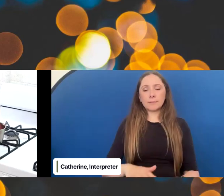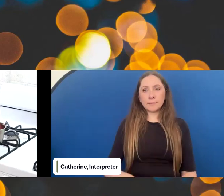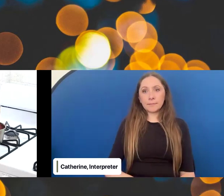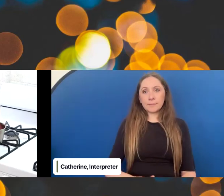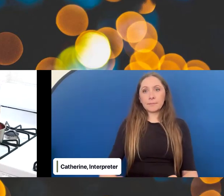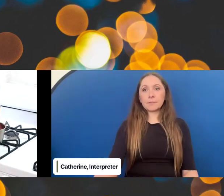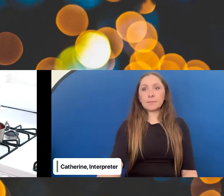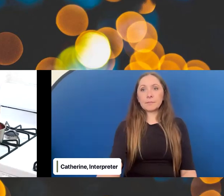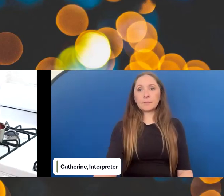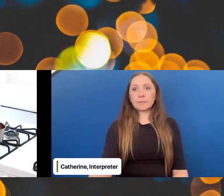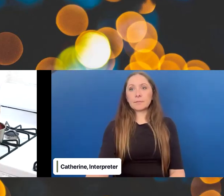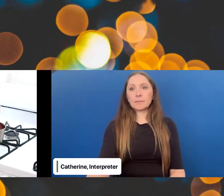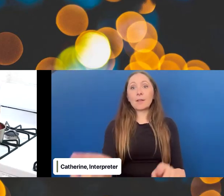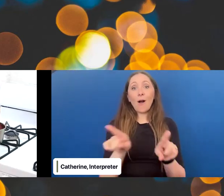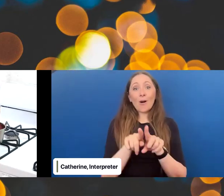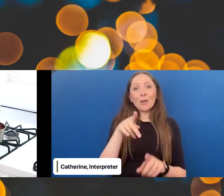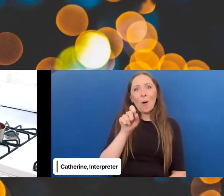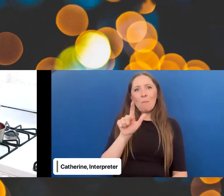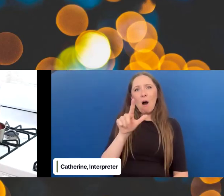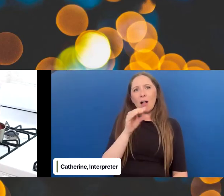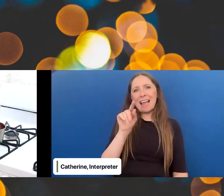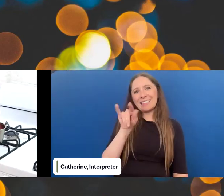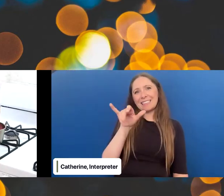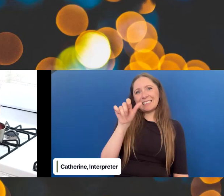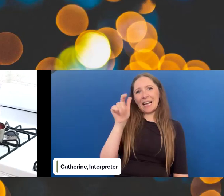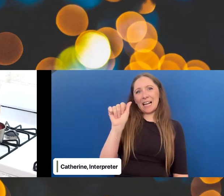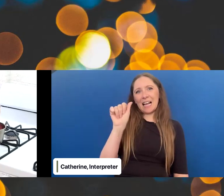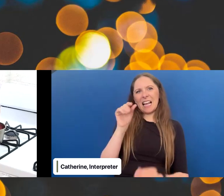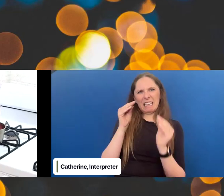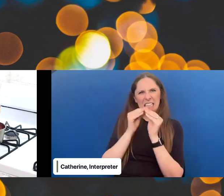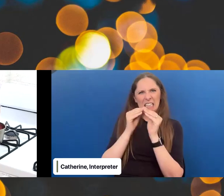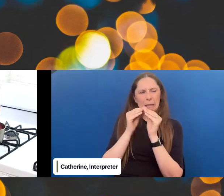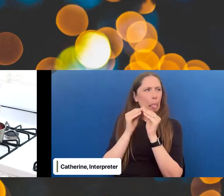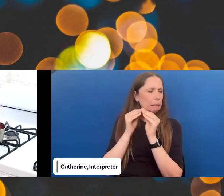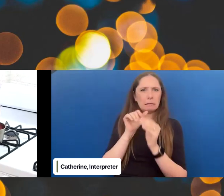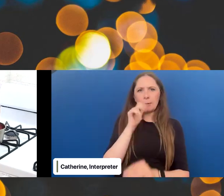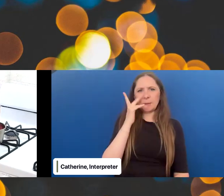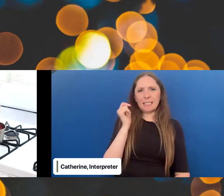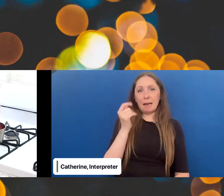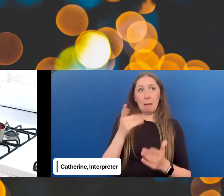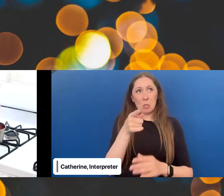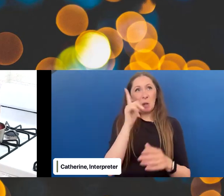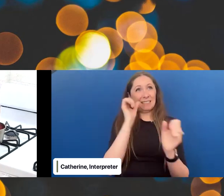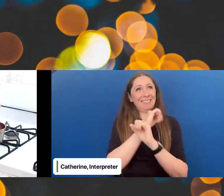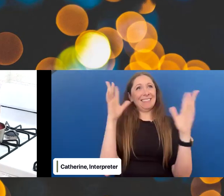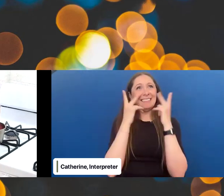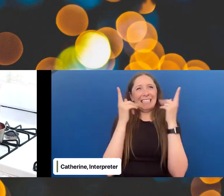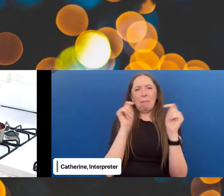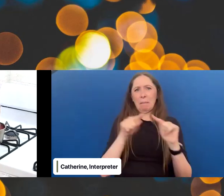Also, Paul Bettany and Taika kissing? I don't see it. Maybe you guys see it. I